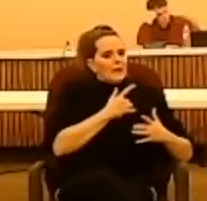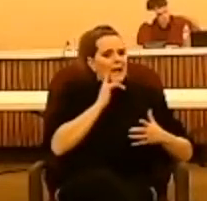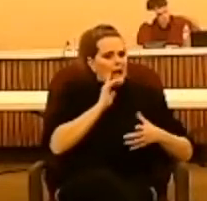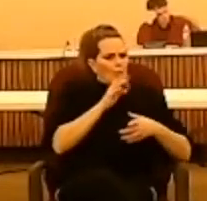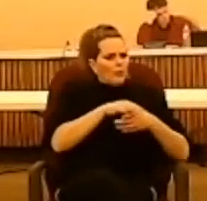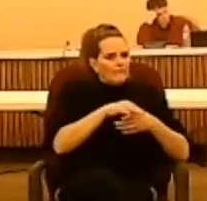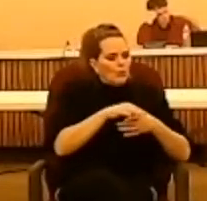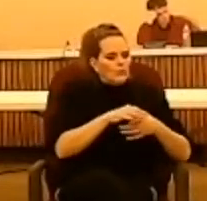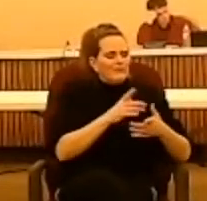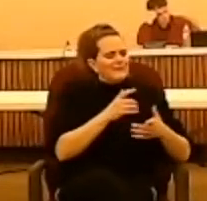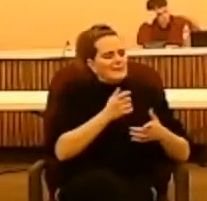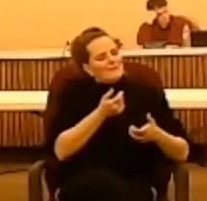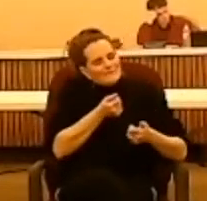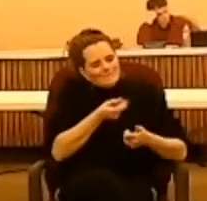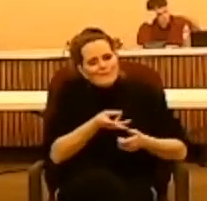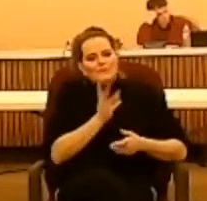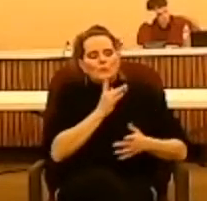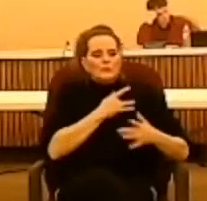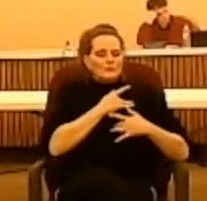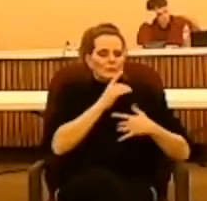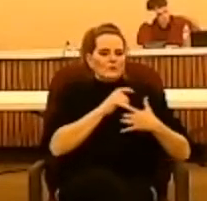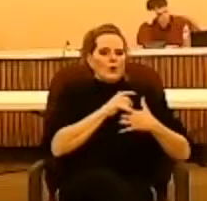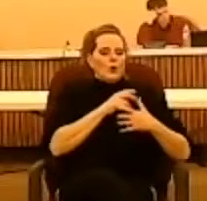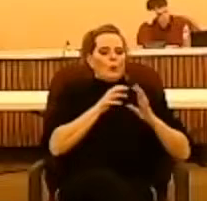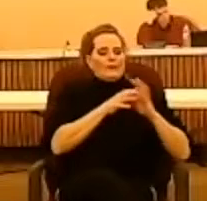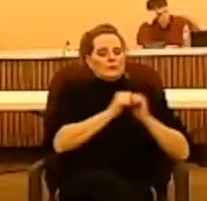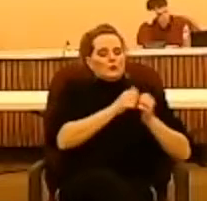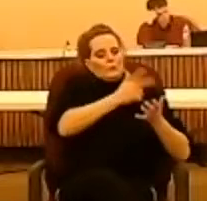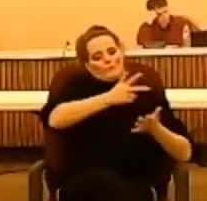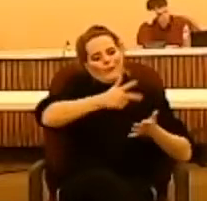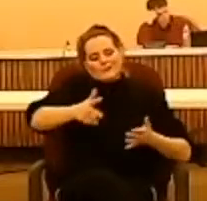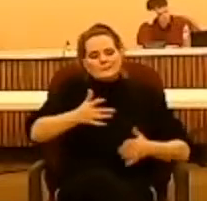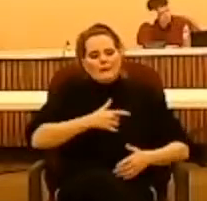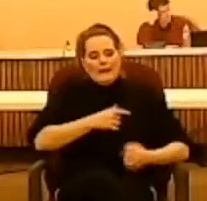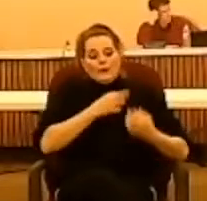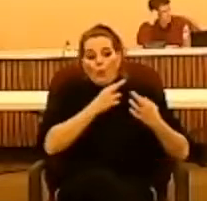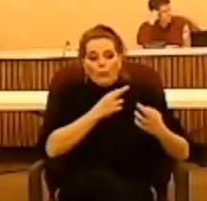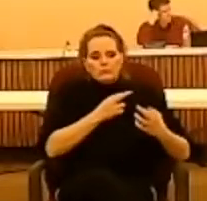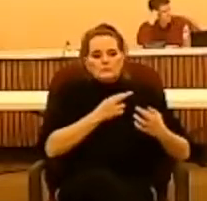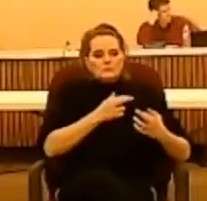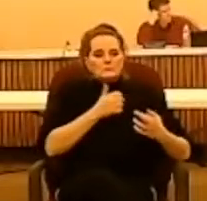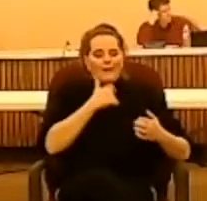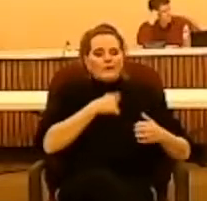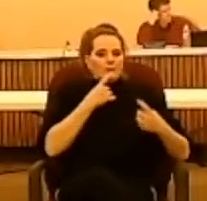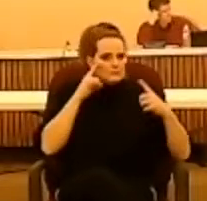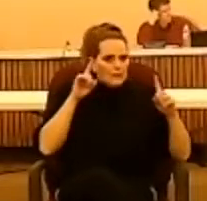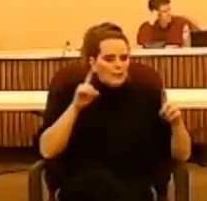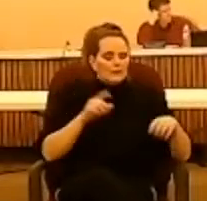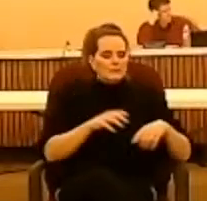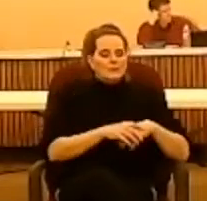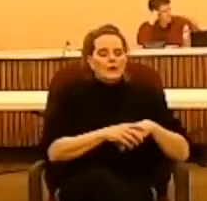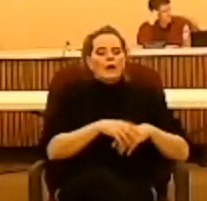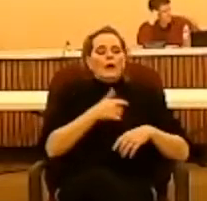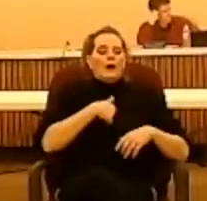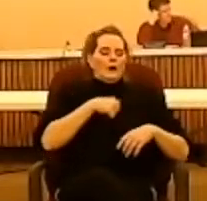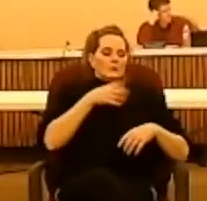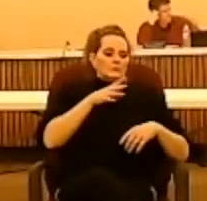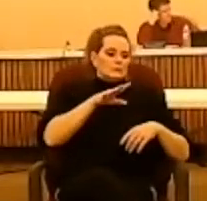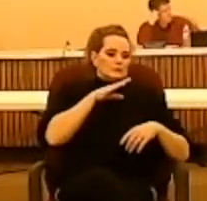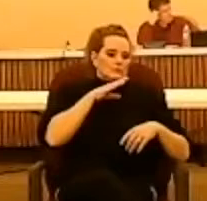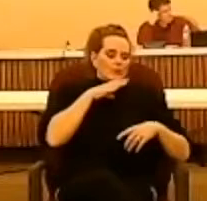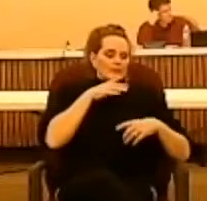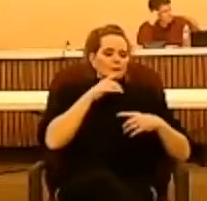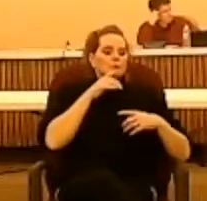do, have concerns about the parking, and I hope everything goes well. I had talked to director at Parks and